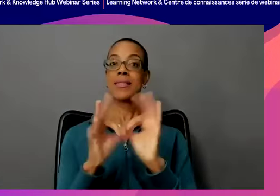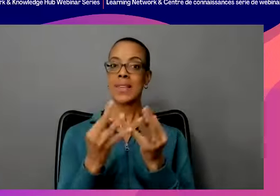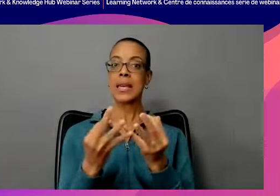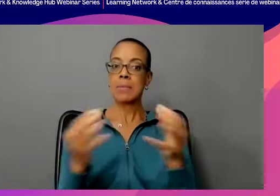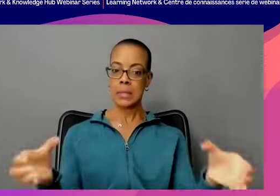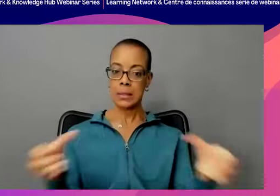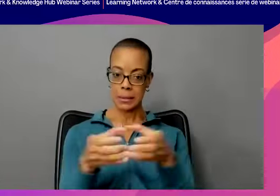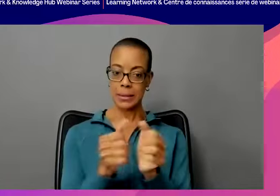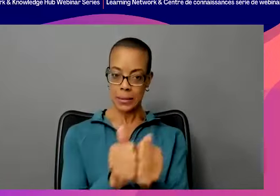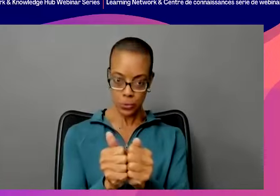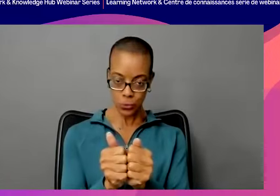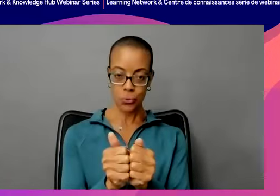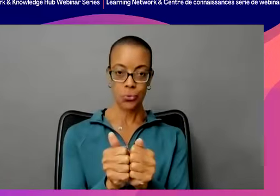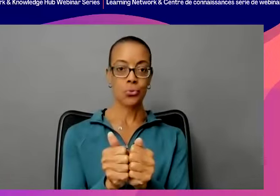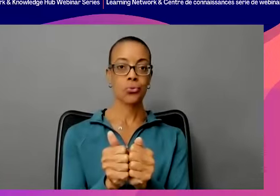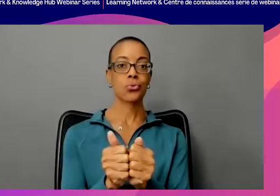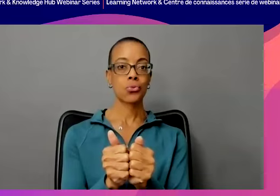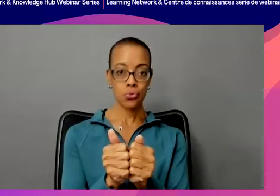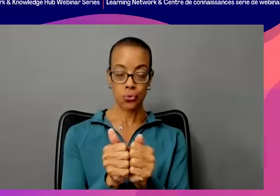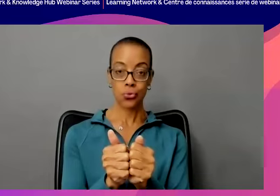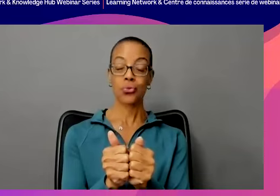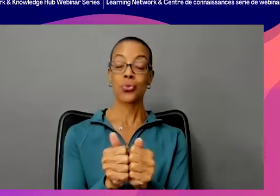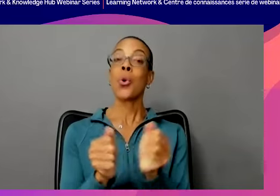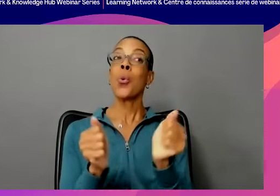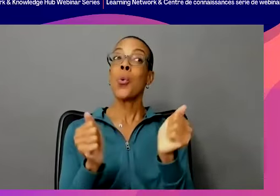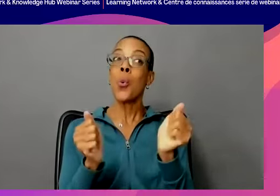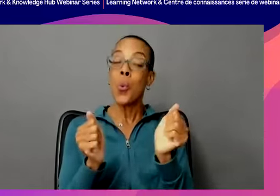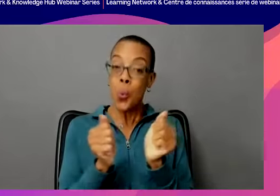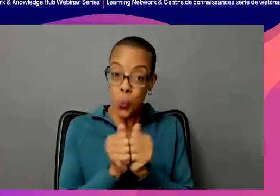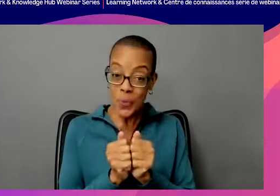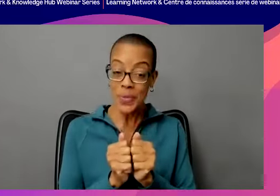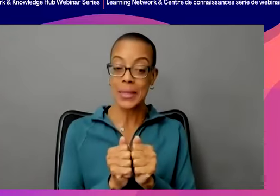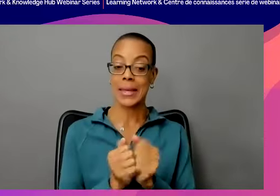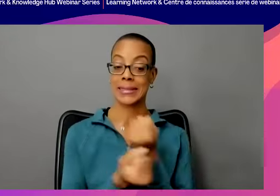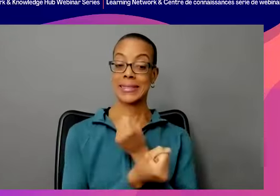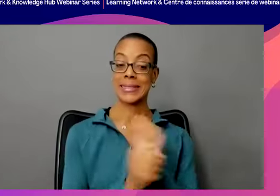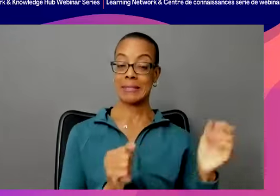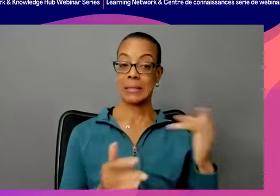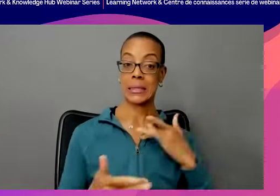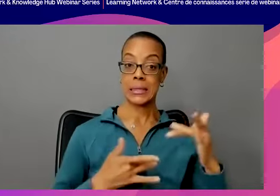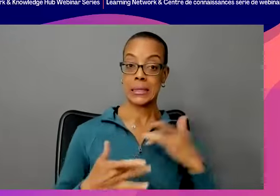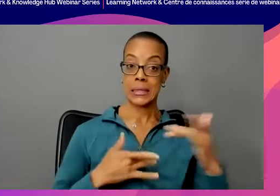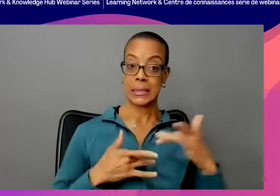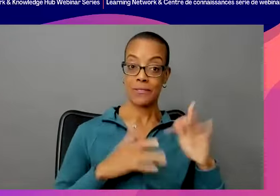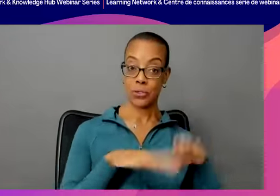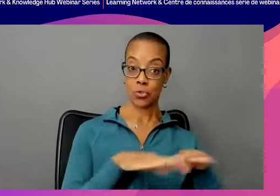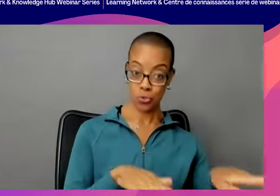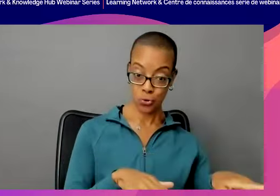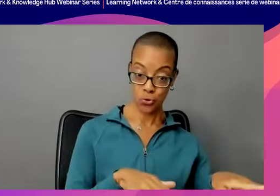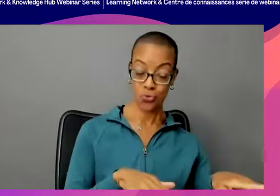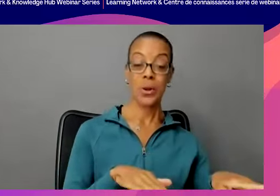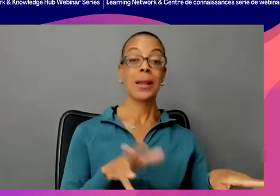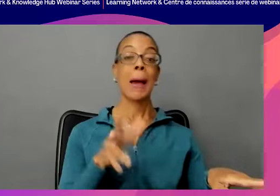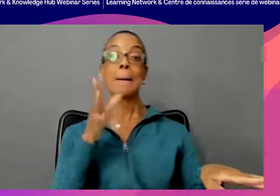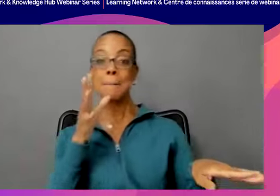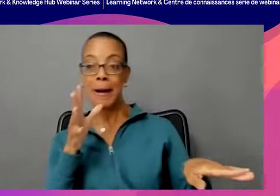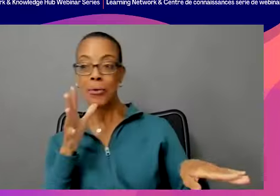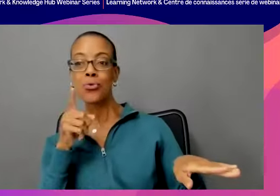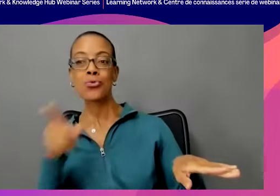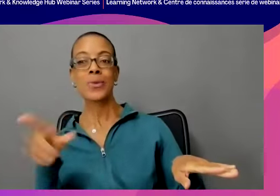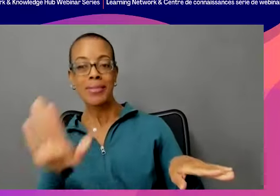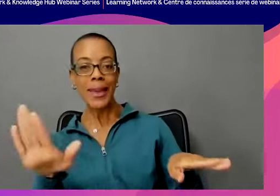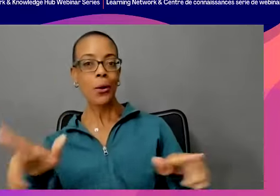together alongside immediate safety concerns or cases where the lifestyle of the mother and or the environment may be